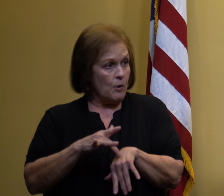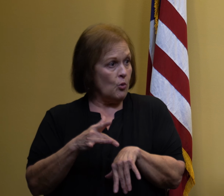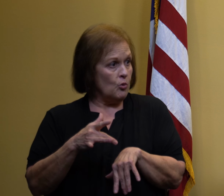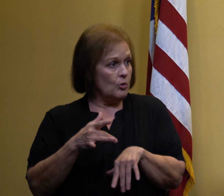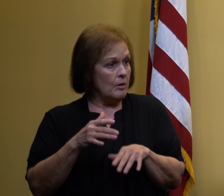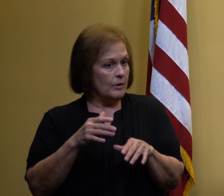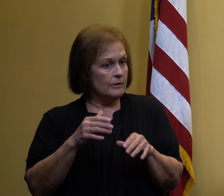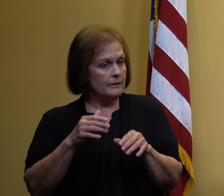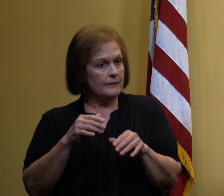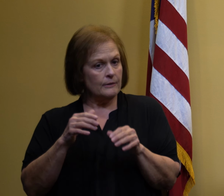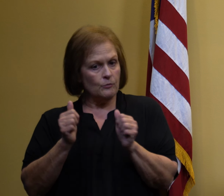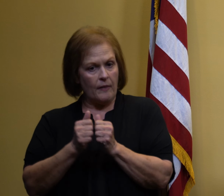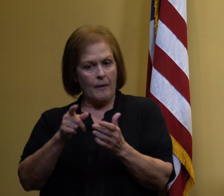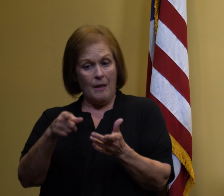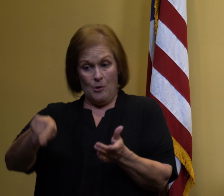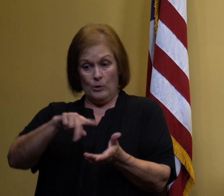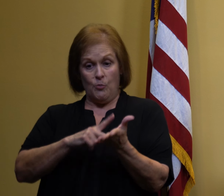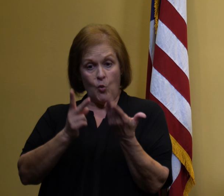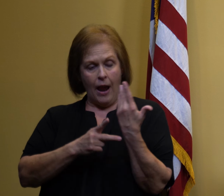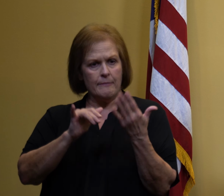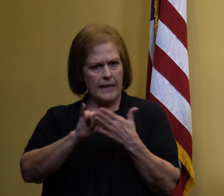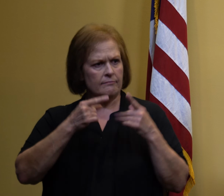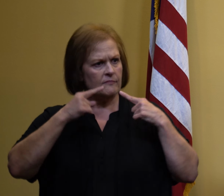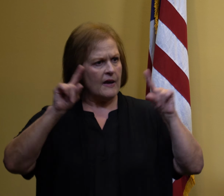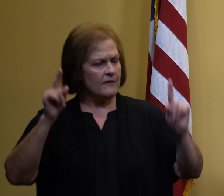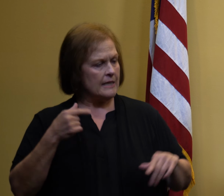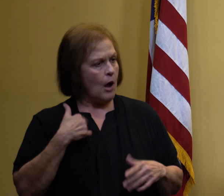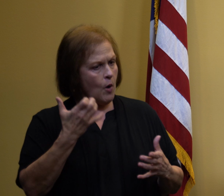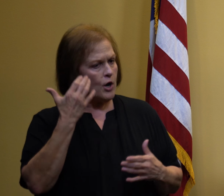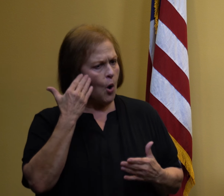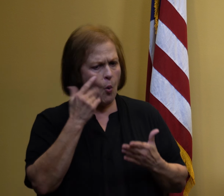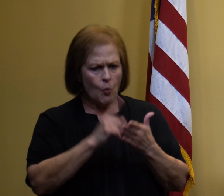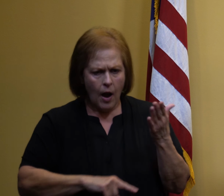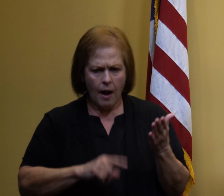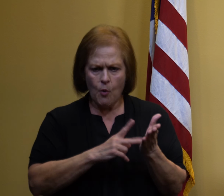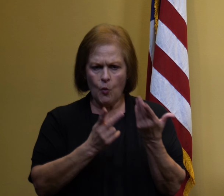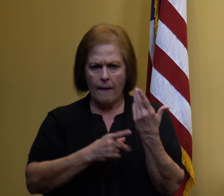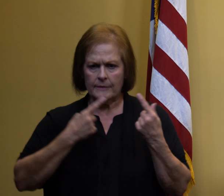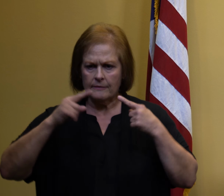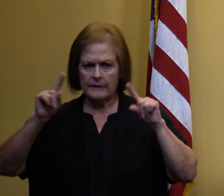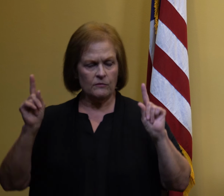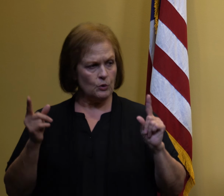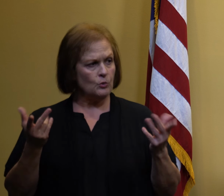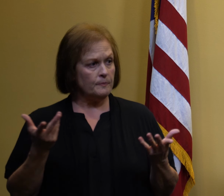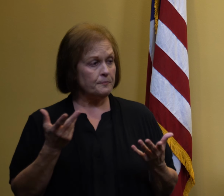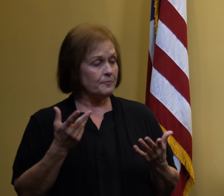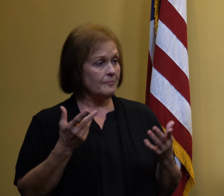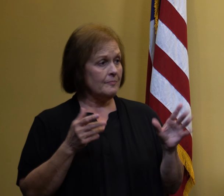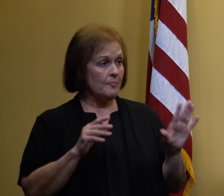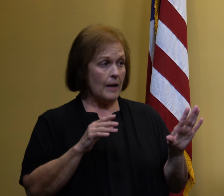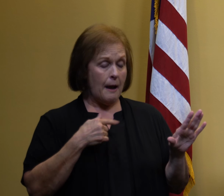aligned with programs that are working. So I want to go with what we know is working. And so, but